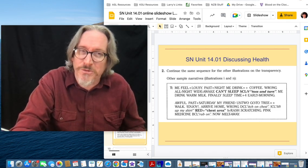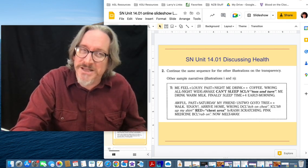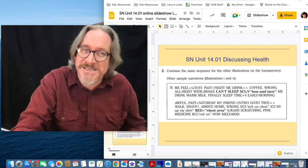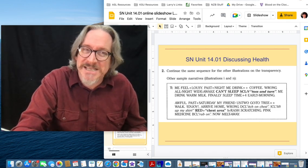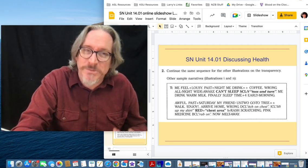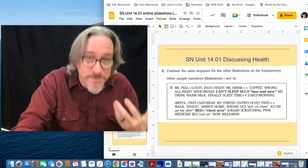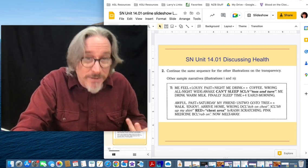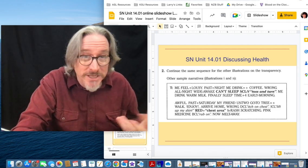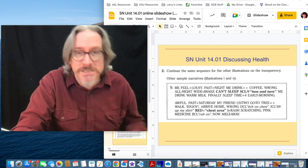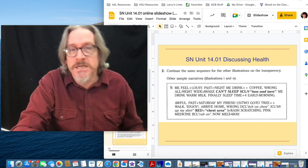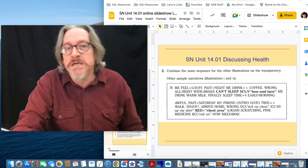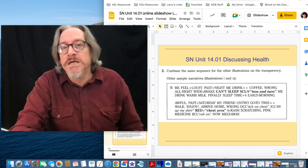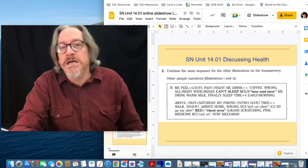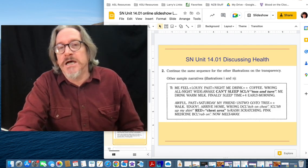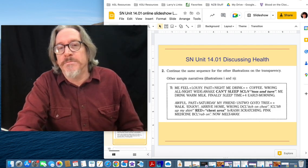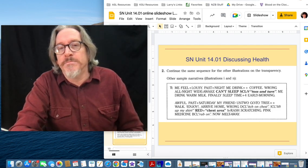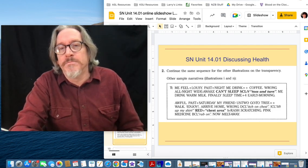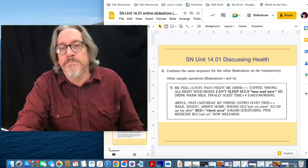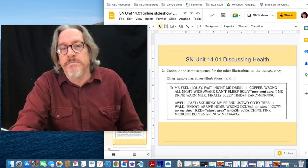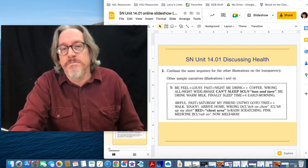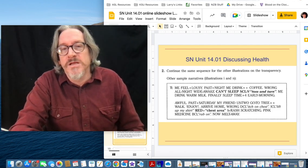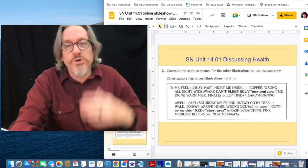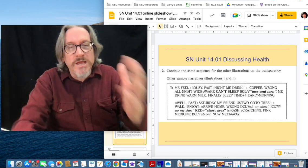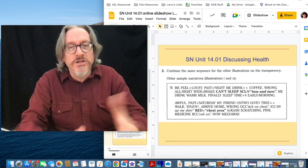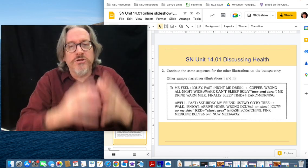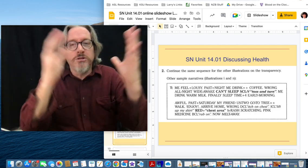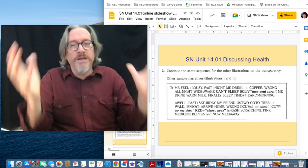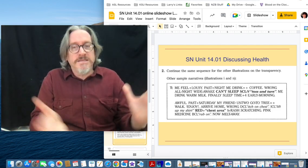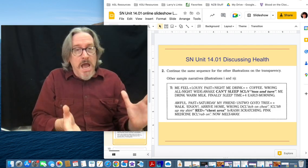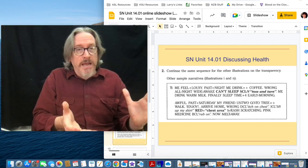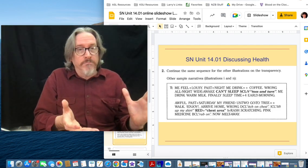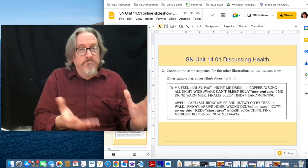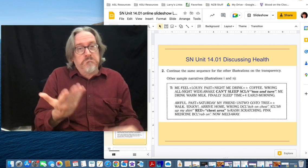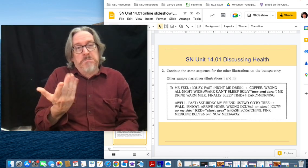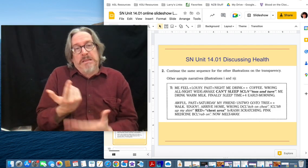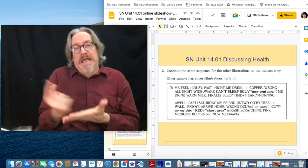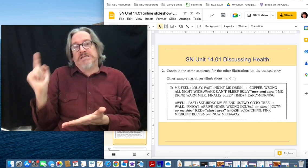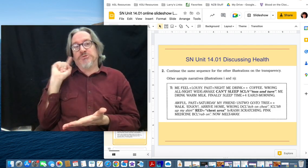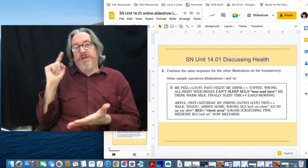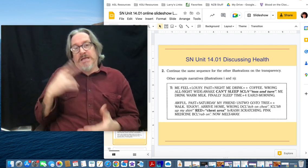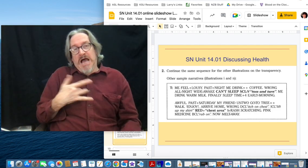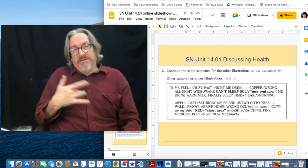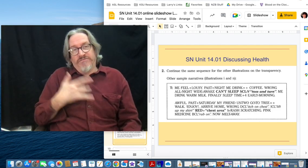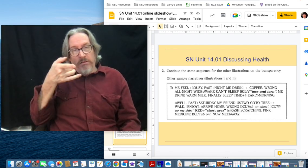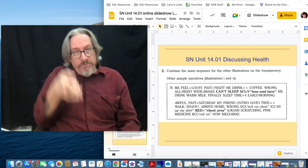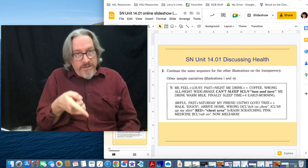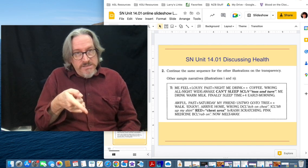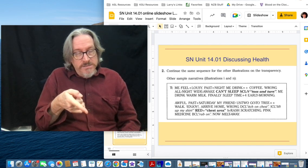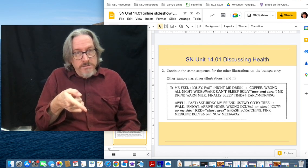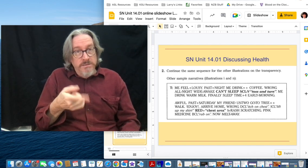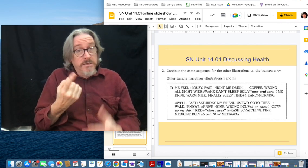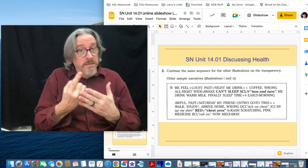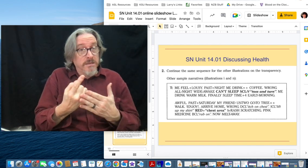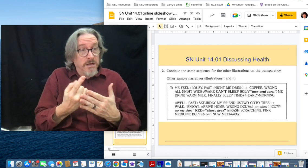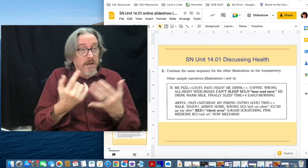Although in this case it was about kids. So including time. Last week I felt